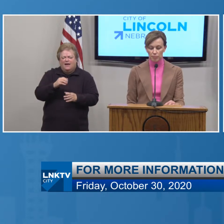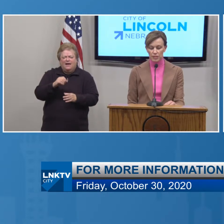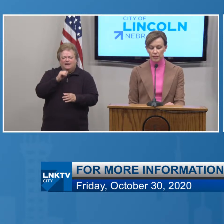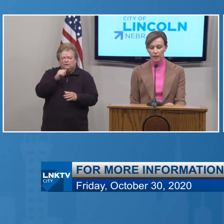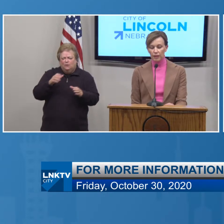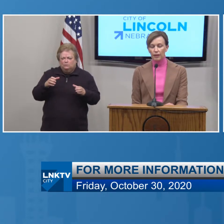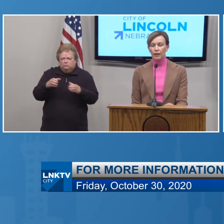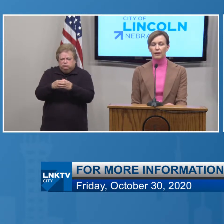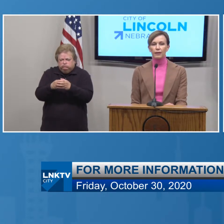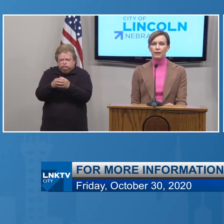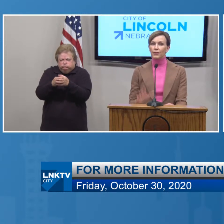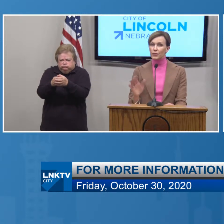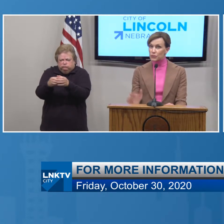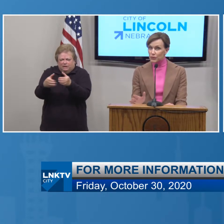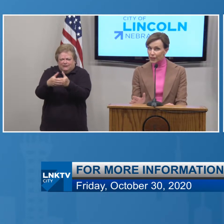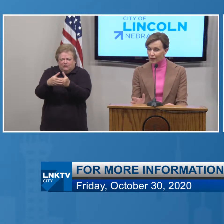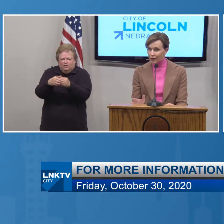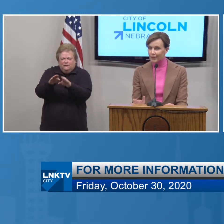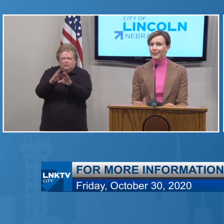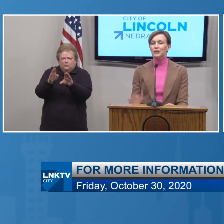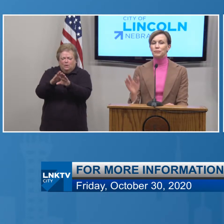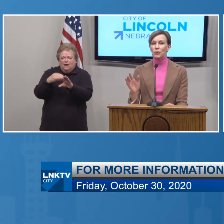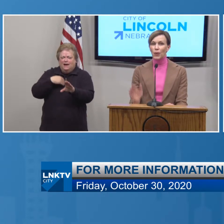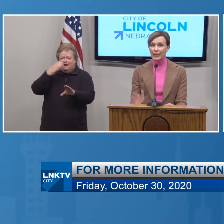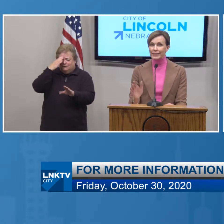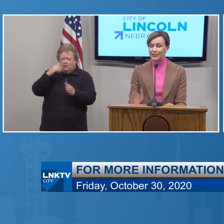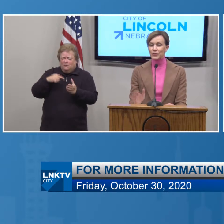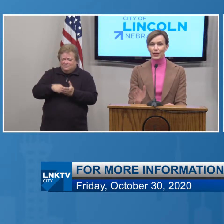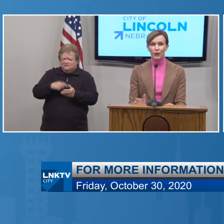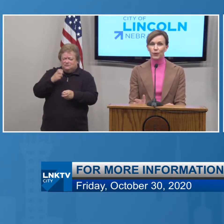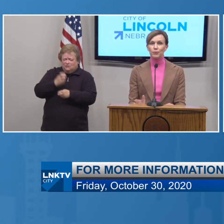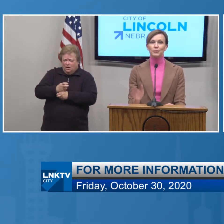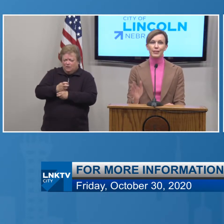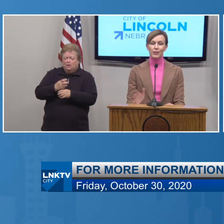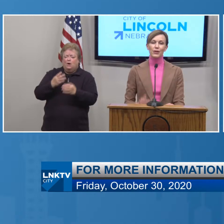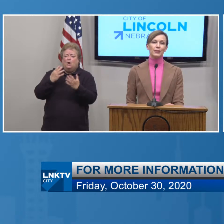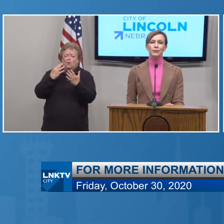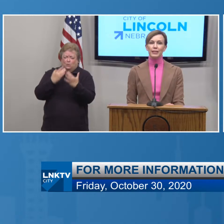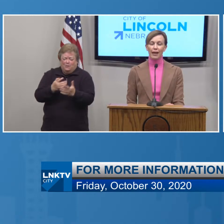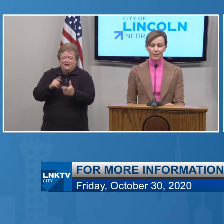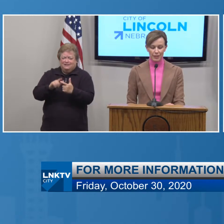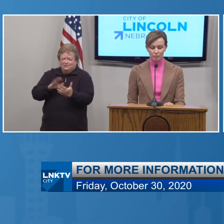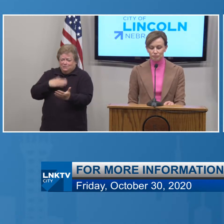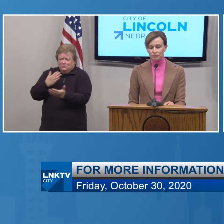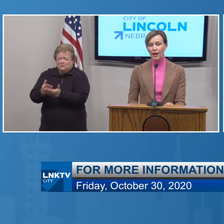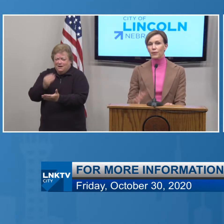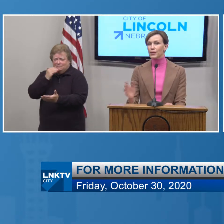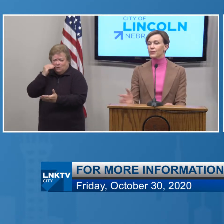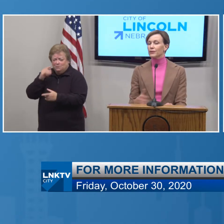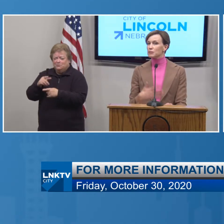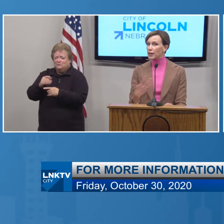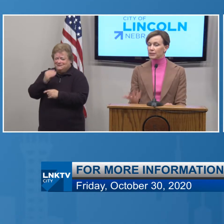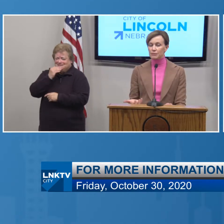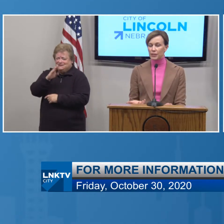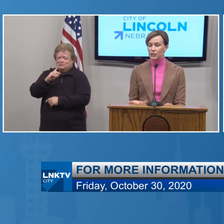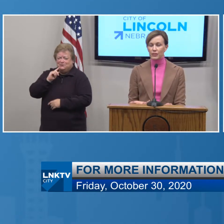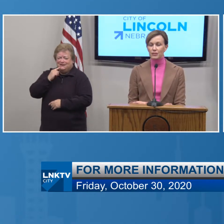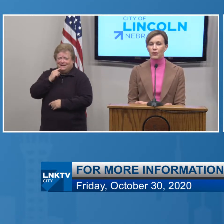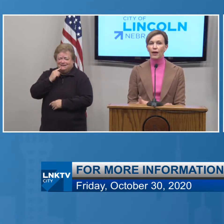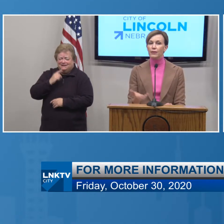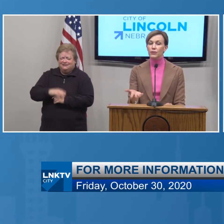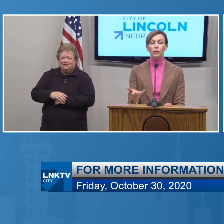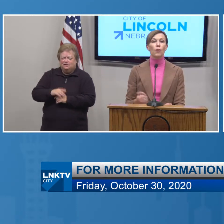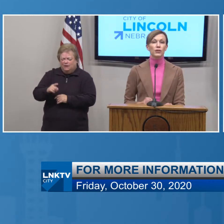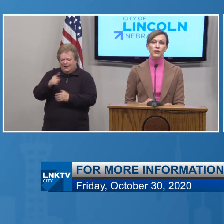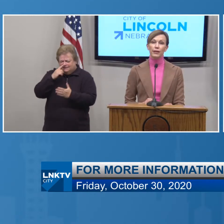and doorsteps. And I know this one's really hard, but wait until you get home to eat your Halloween candy. That way you can inspect it to make sure